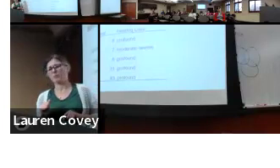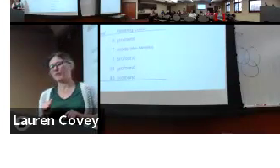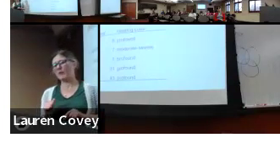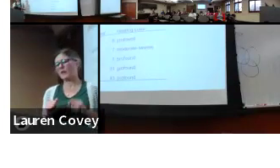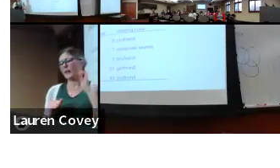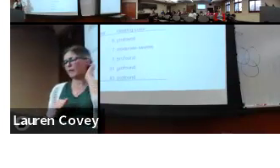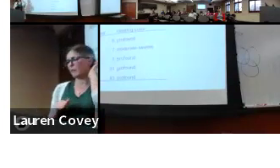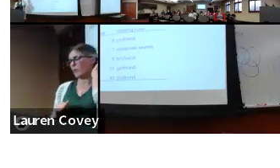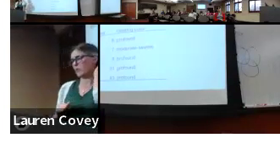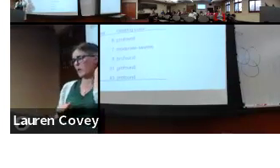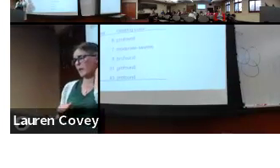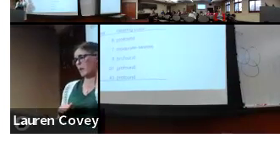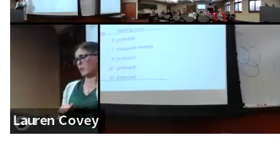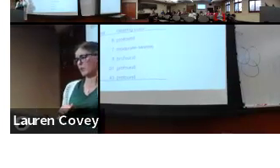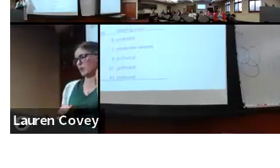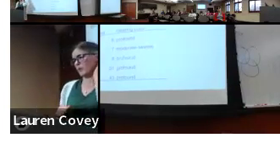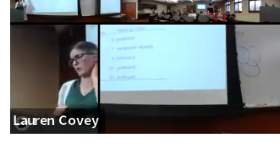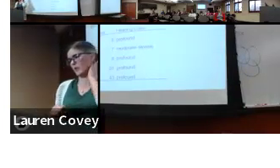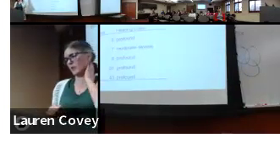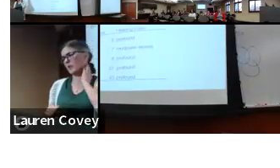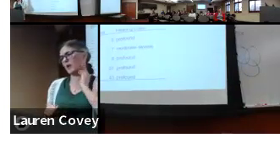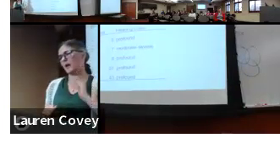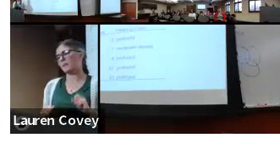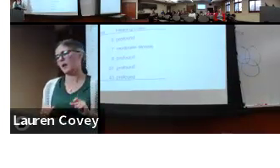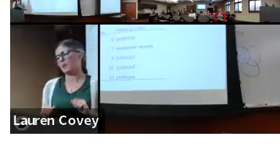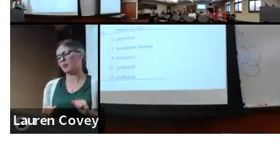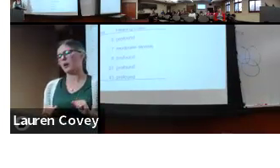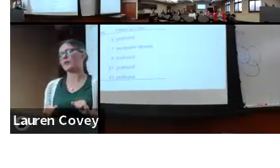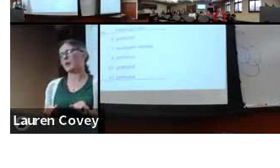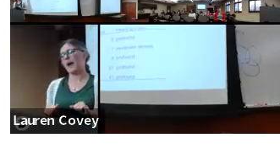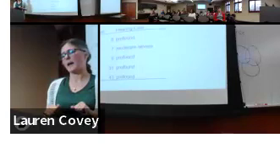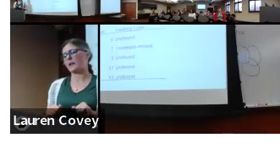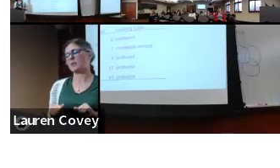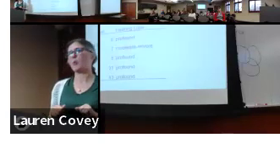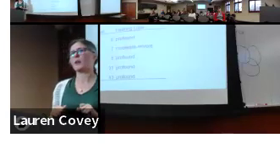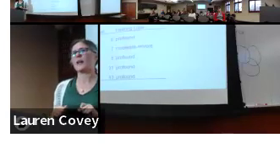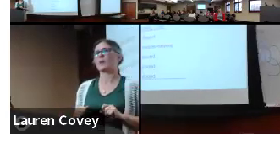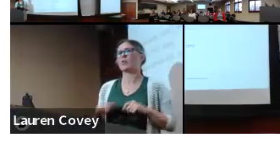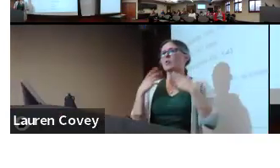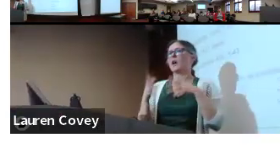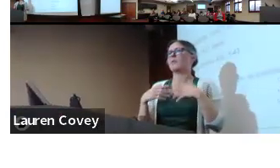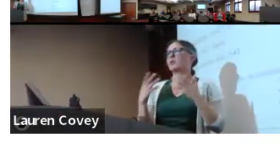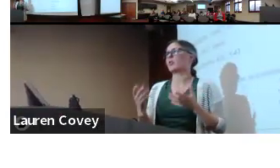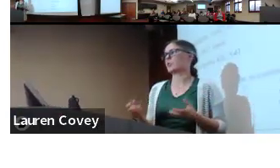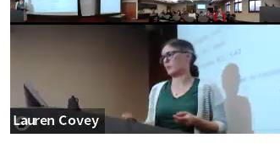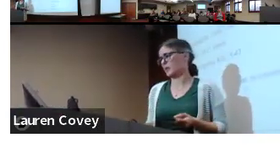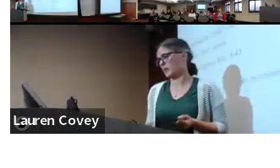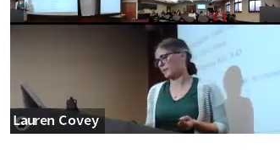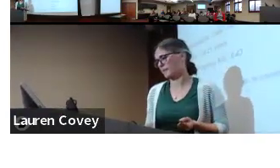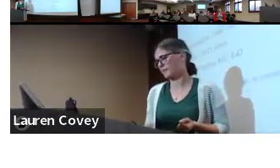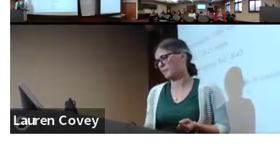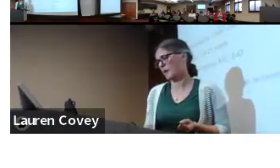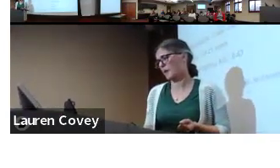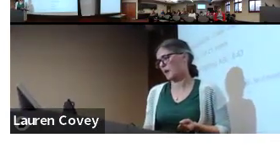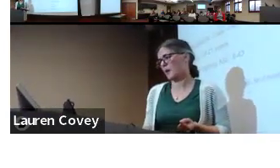except for one, profoundly deaf. One was had moderate to severe deafness. But none of them had any spoken language production